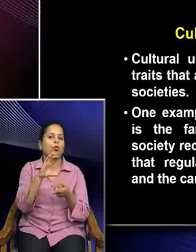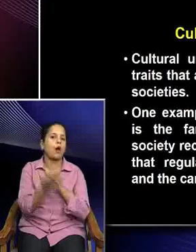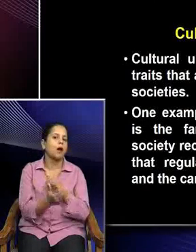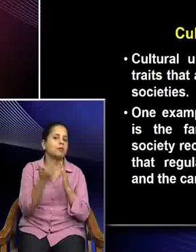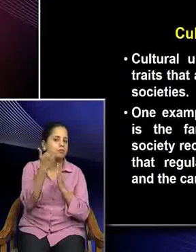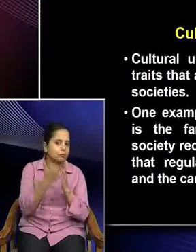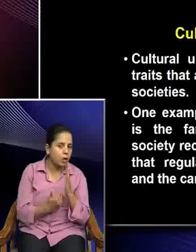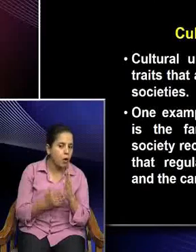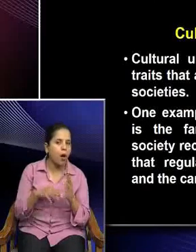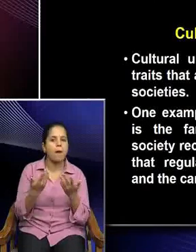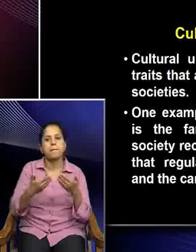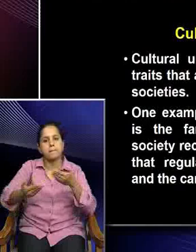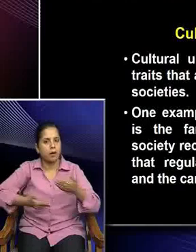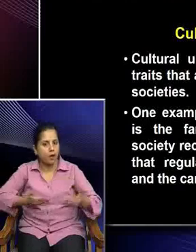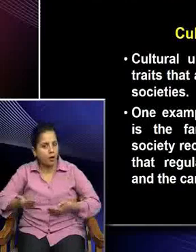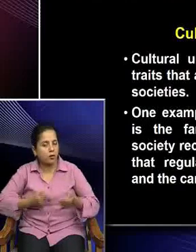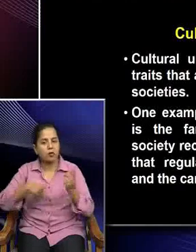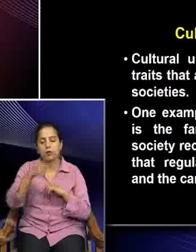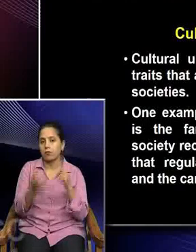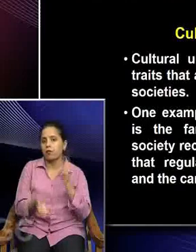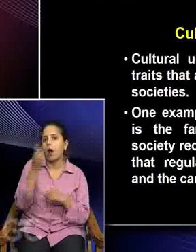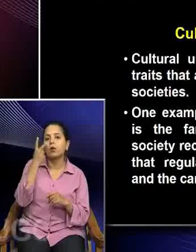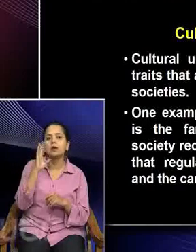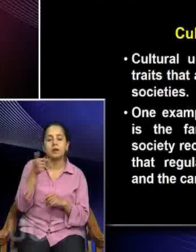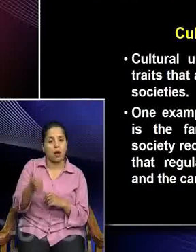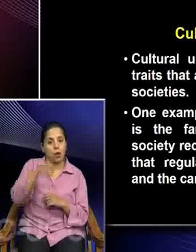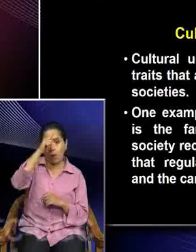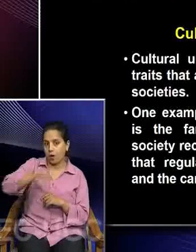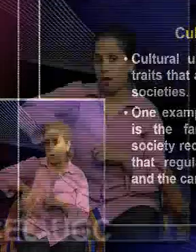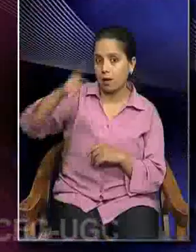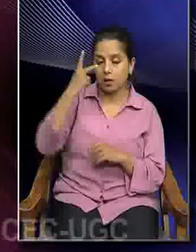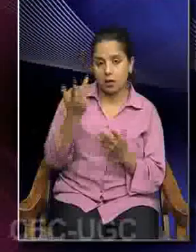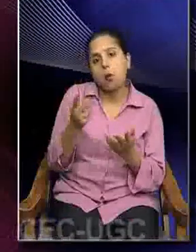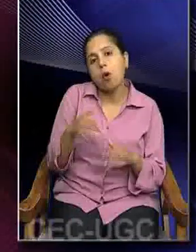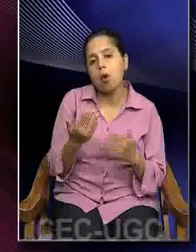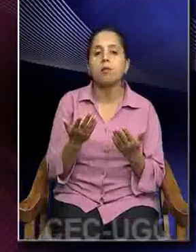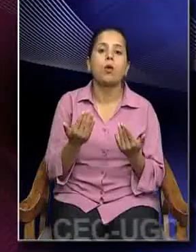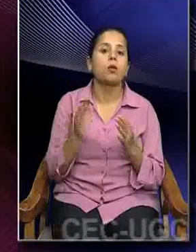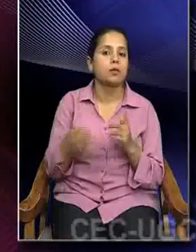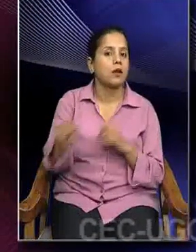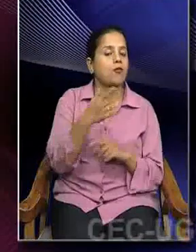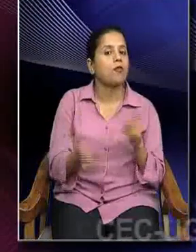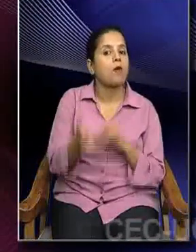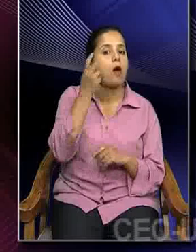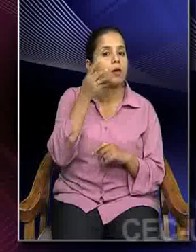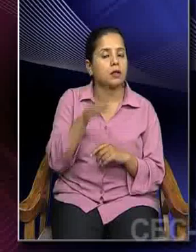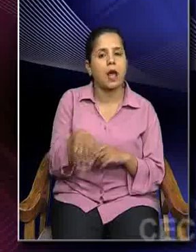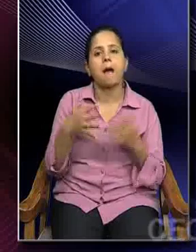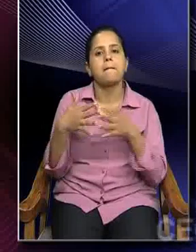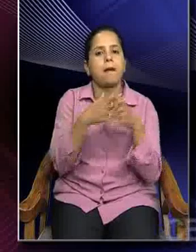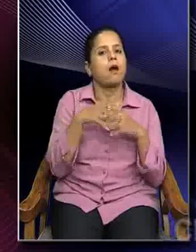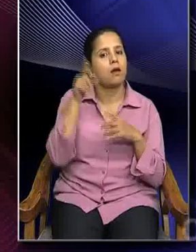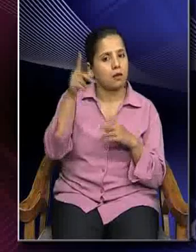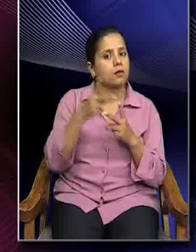cultural behavior which is found in, say, in India, and it could be as well be found in the US.